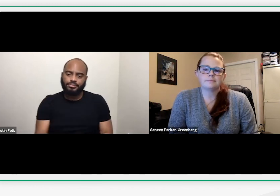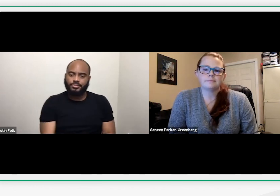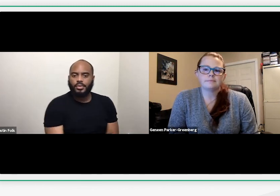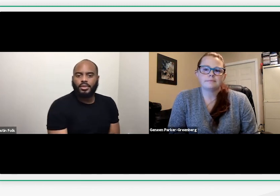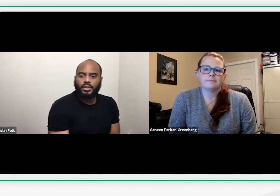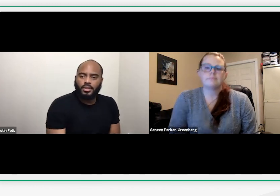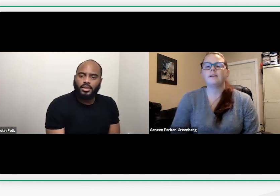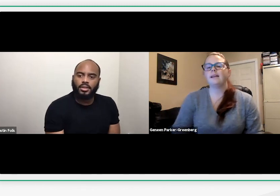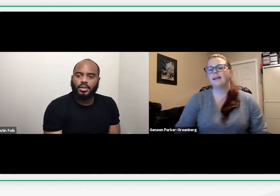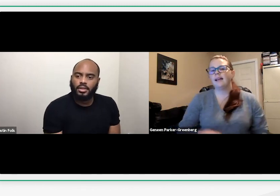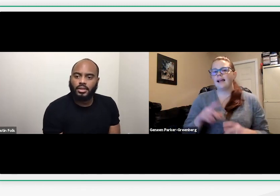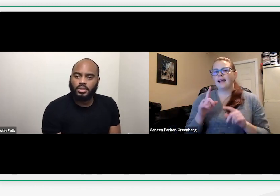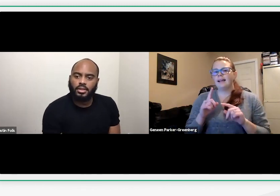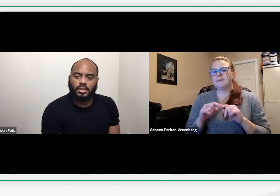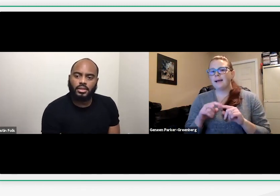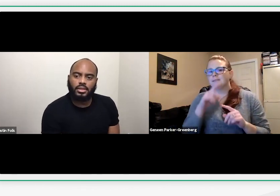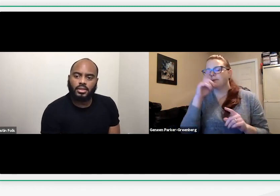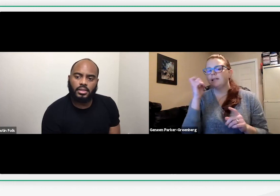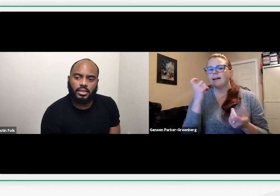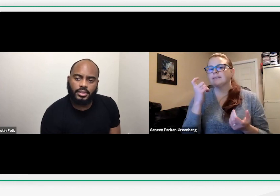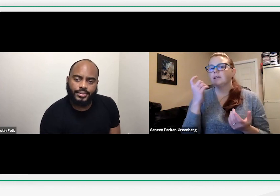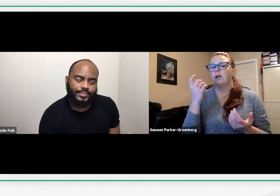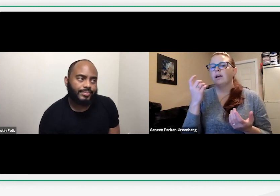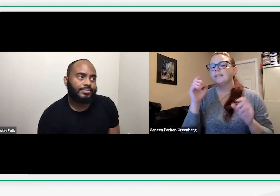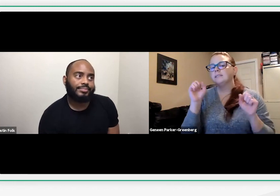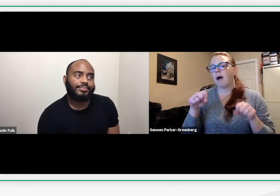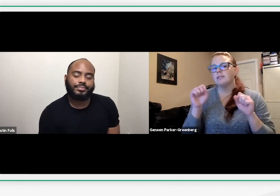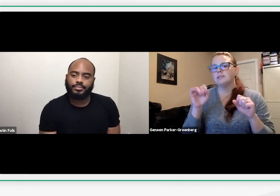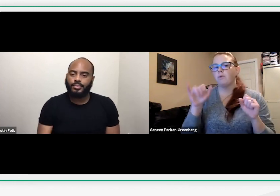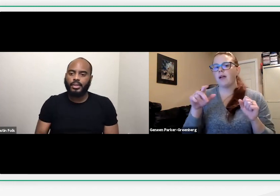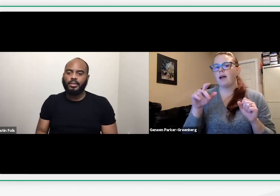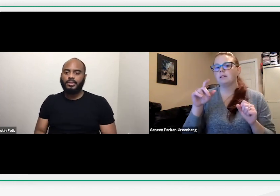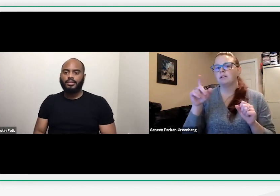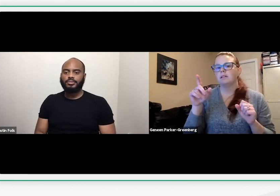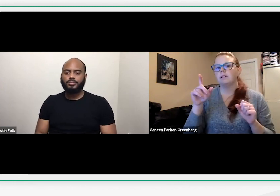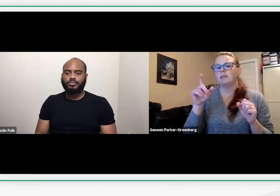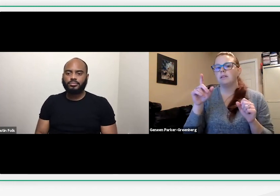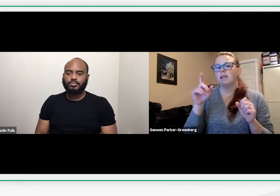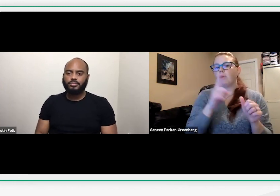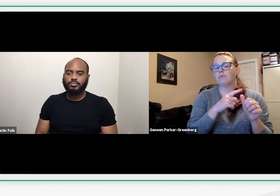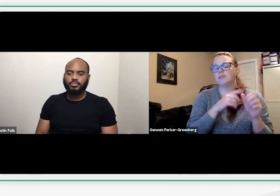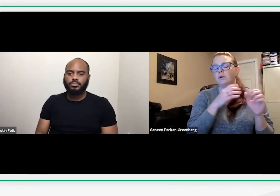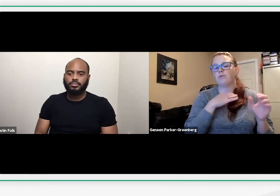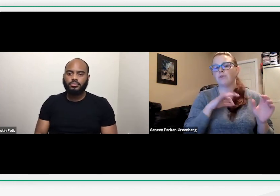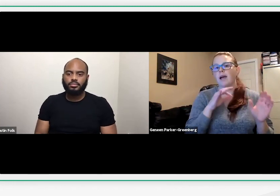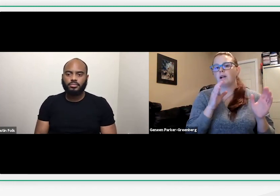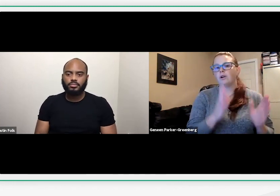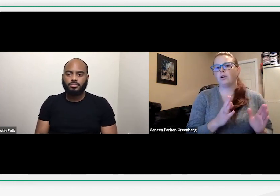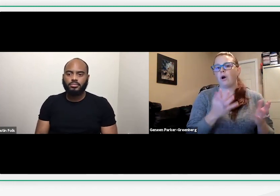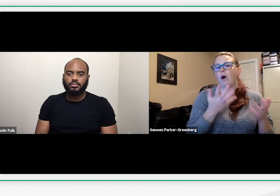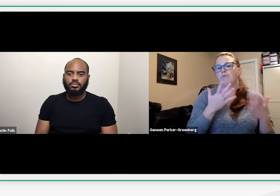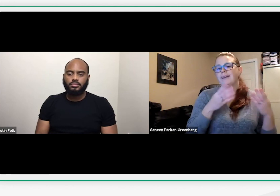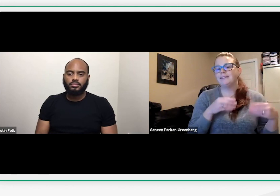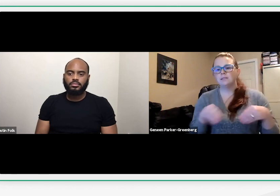to a collection agency. Can I talk to the original creditor to get a lower payment on it? it depends because